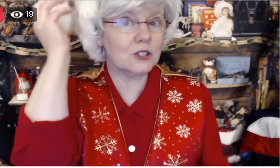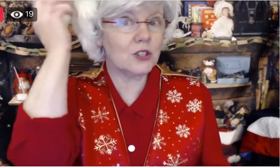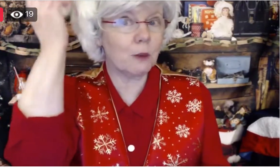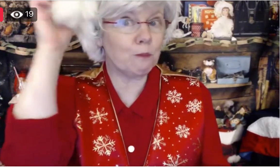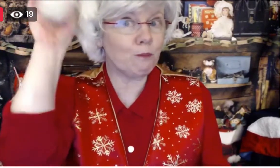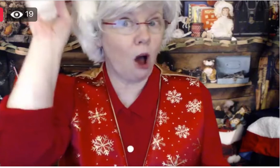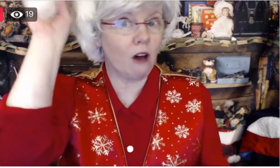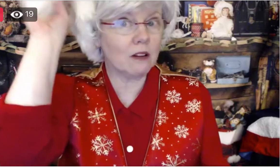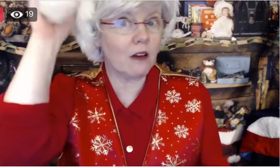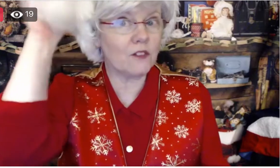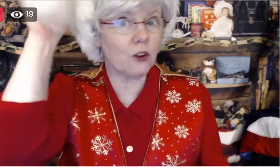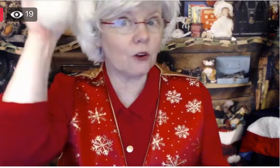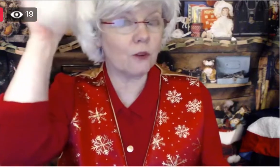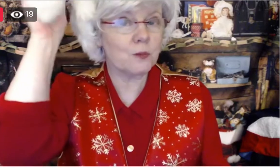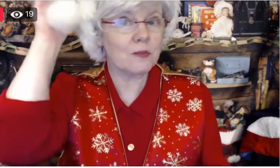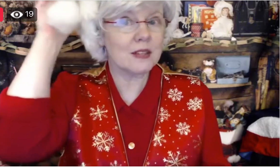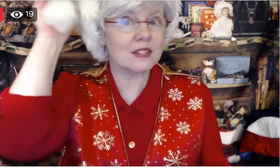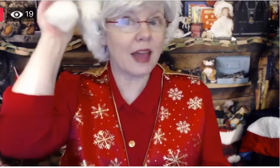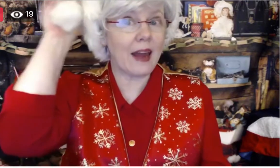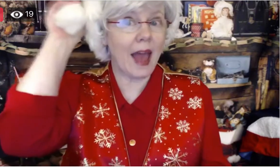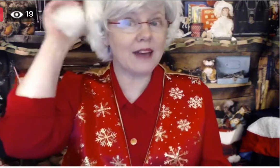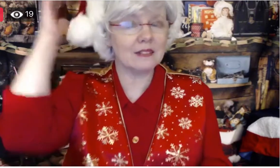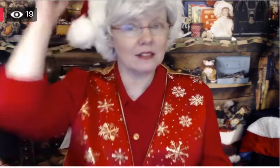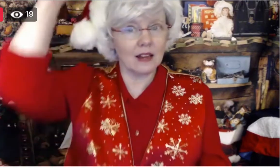to the ball of your Santa hat.